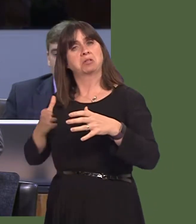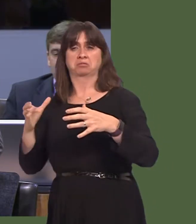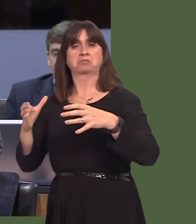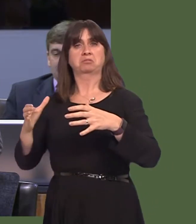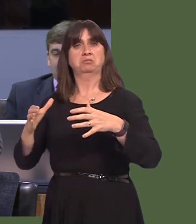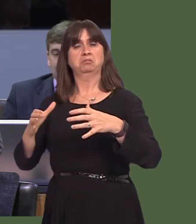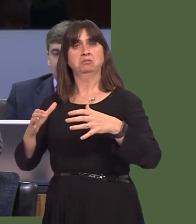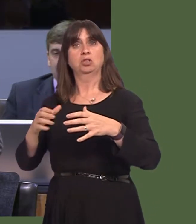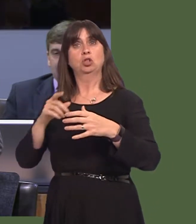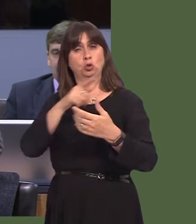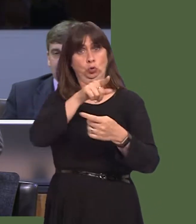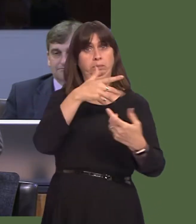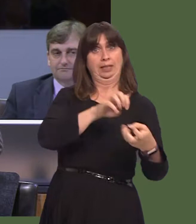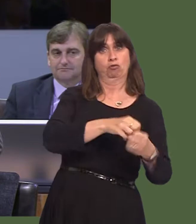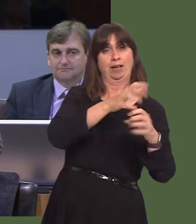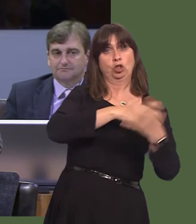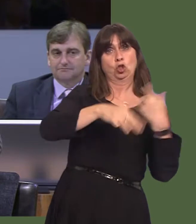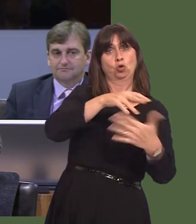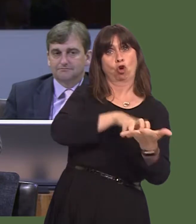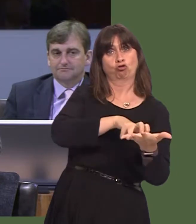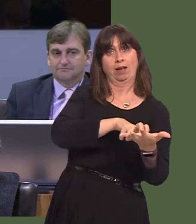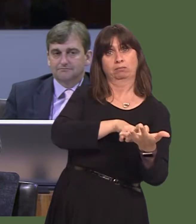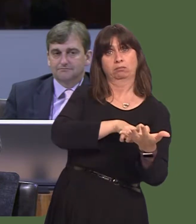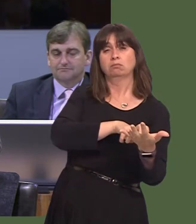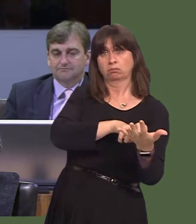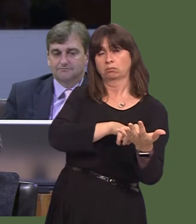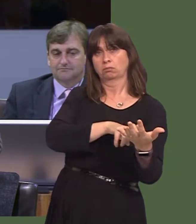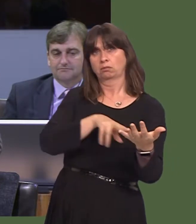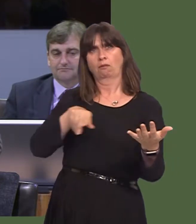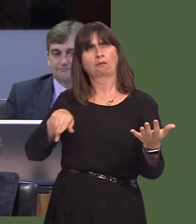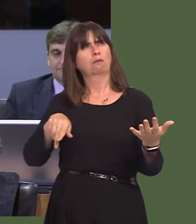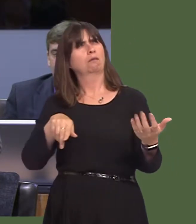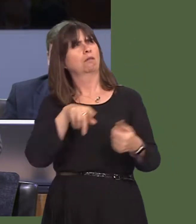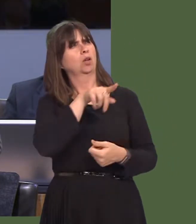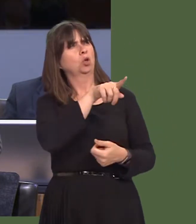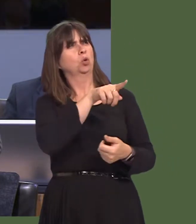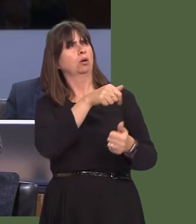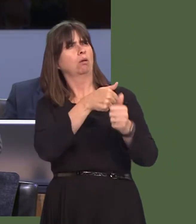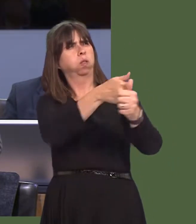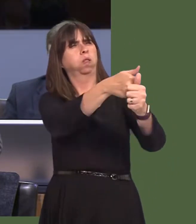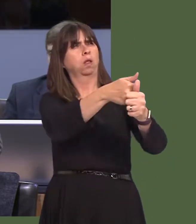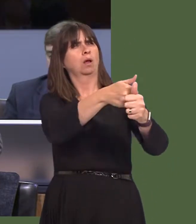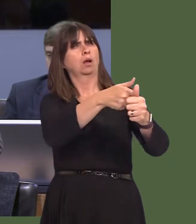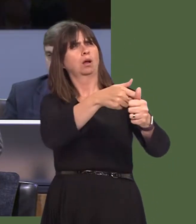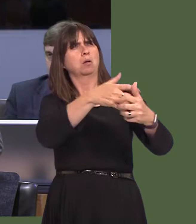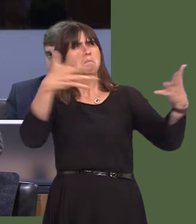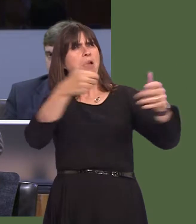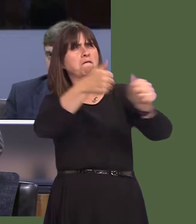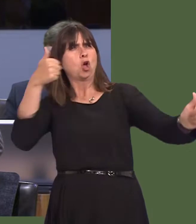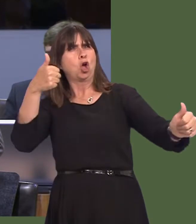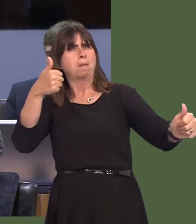given the social contract that you've developed, you would be obviously demonstrating your dislike of the comments that were made